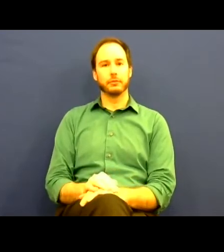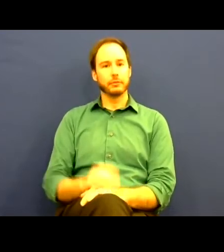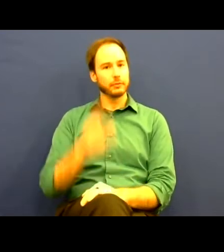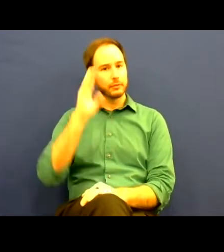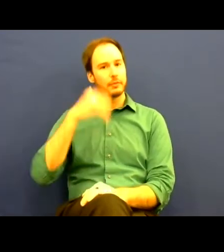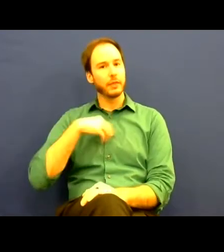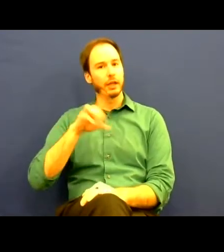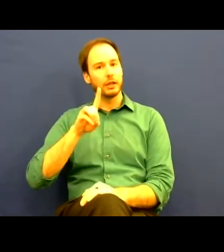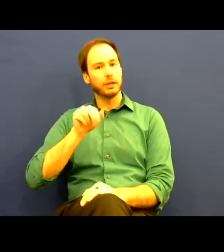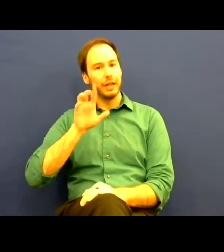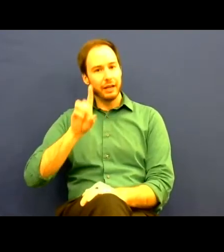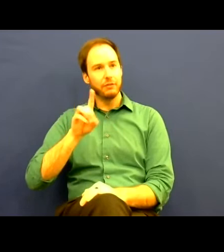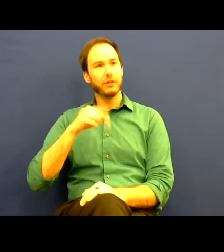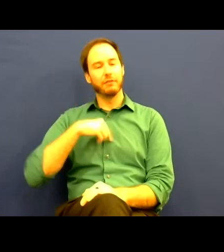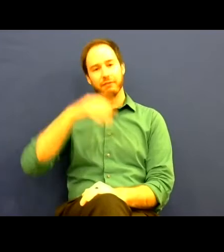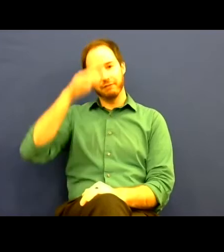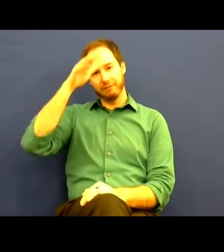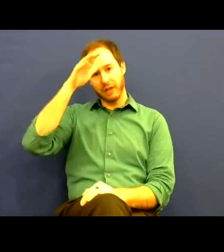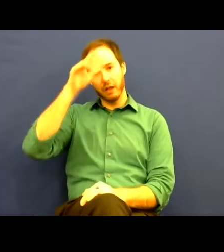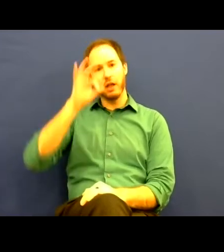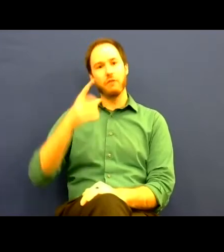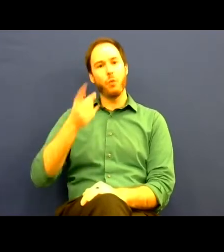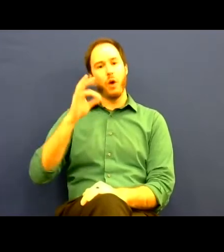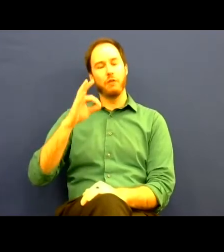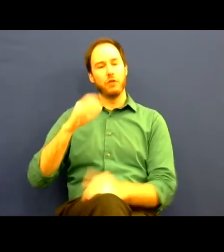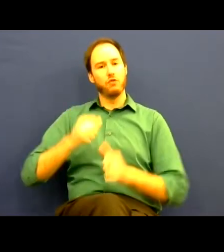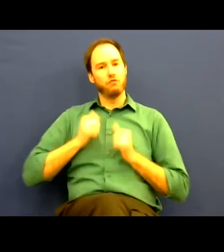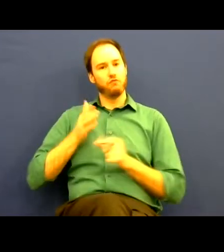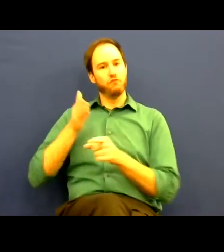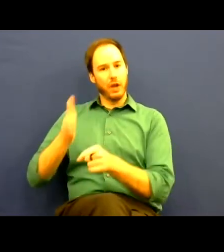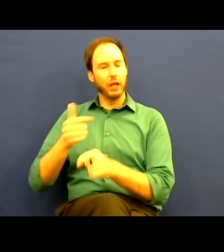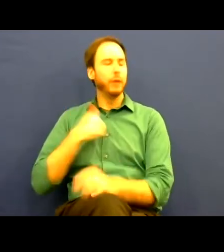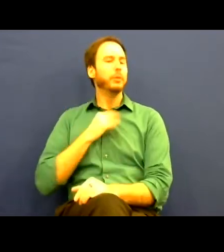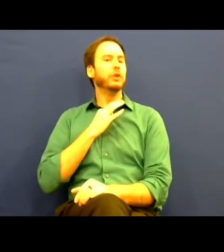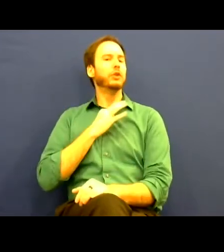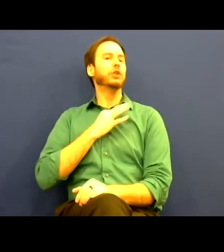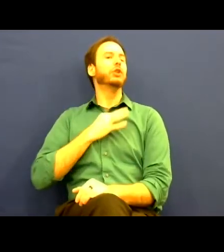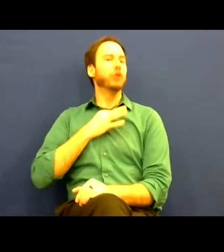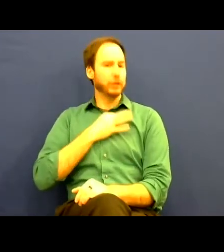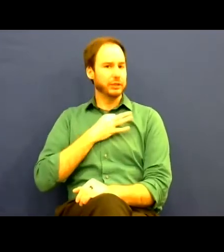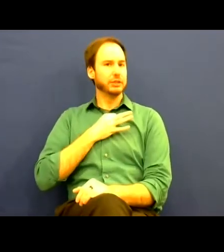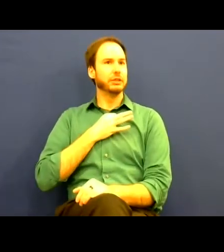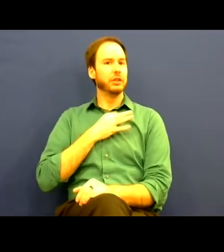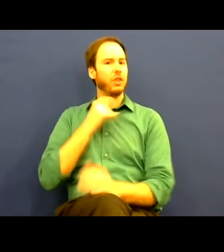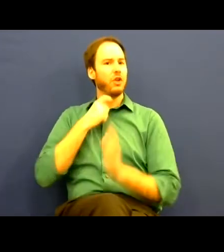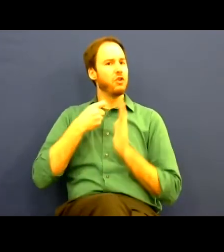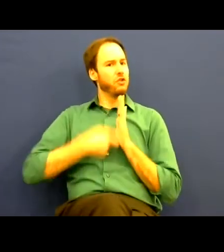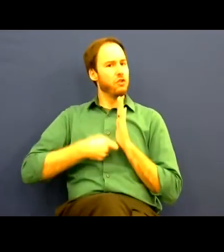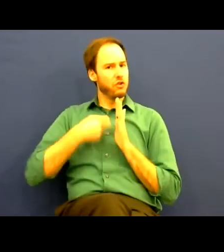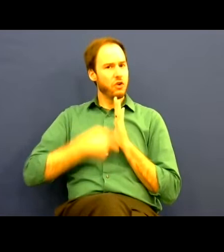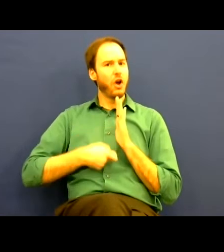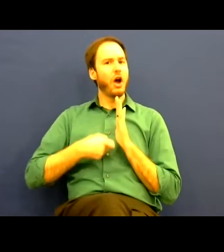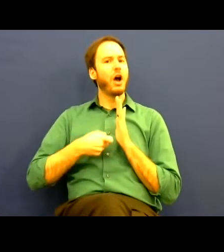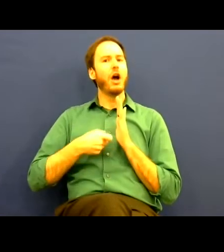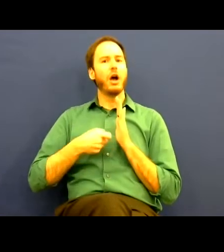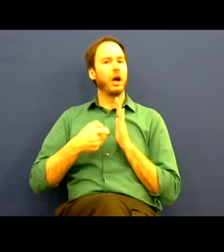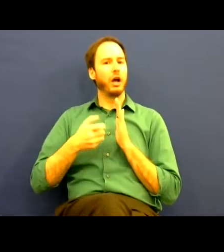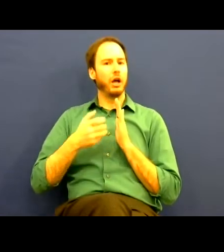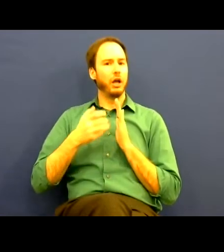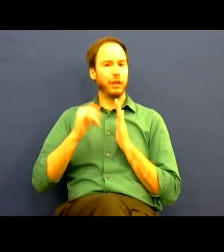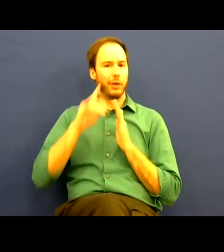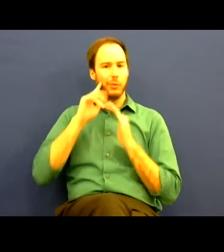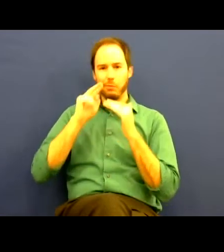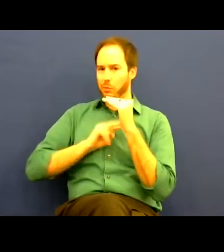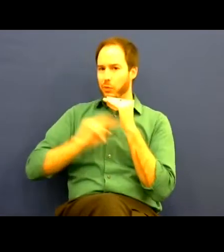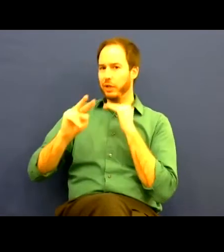I'm David Payne. I'm the father of one of the residents, and I was just curious on the cost that might be